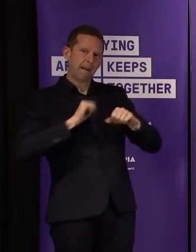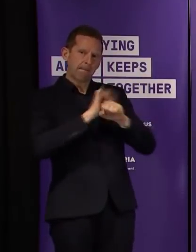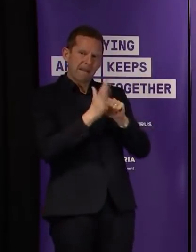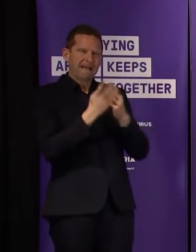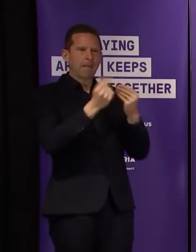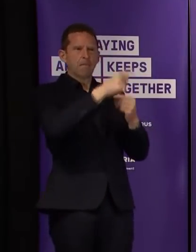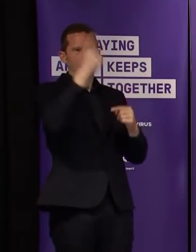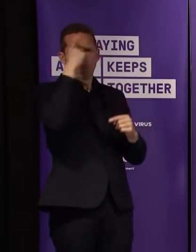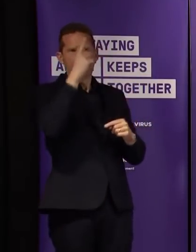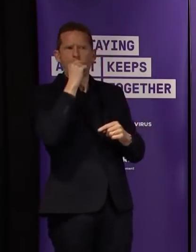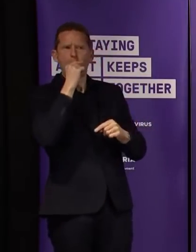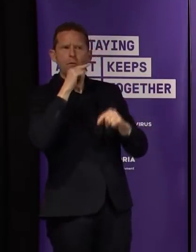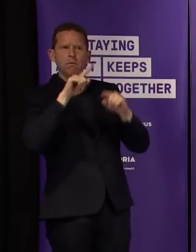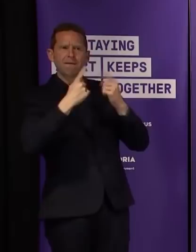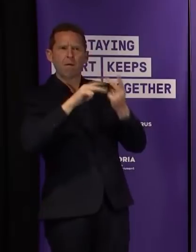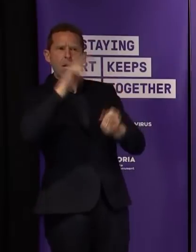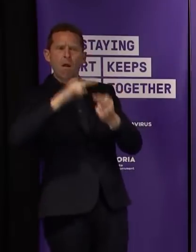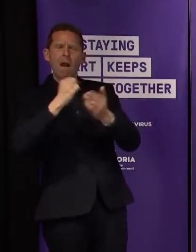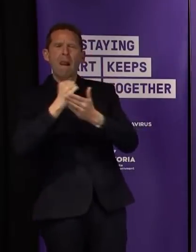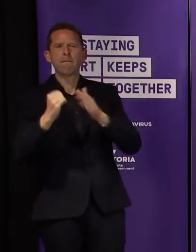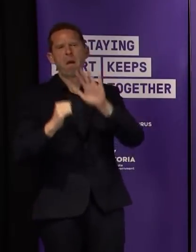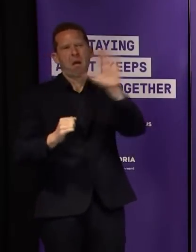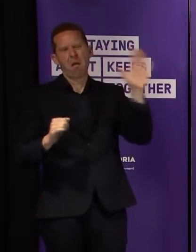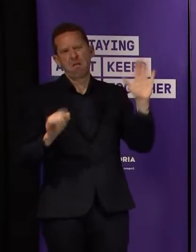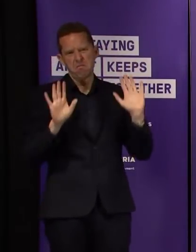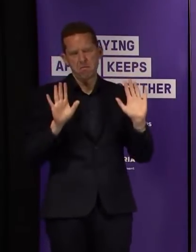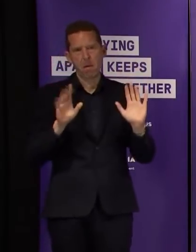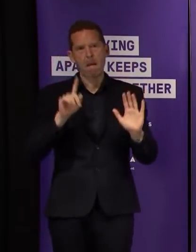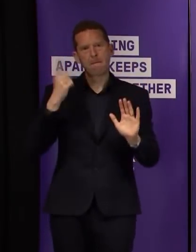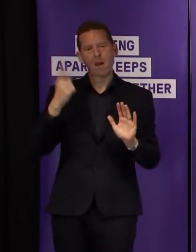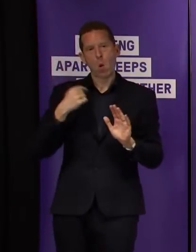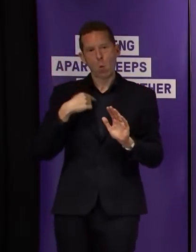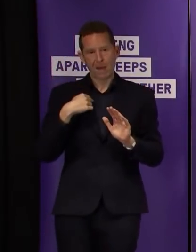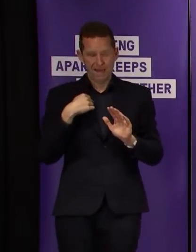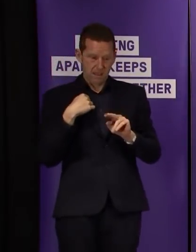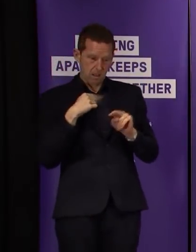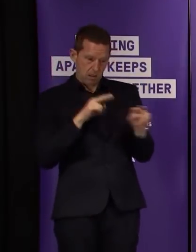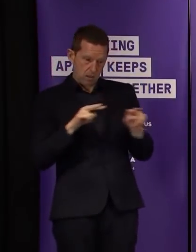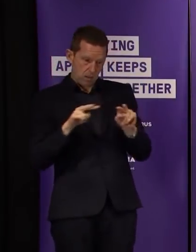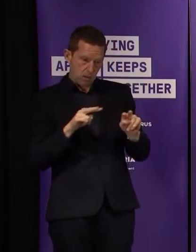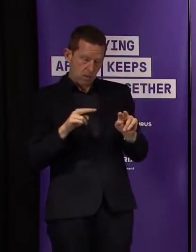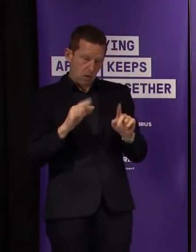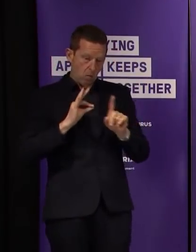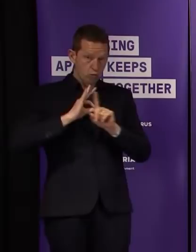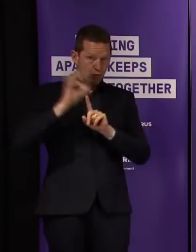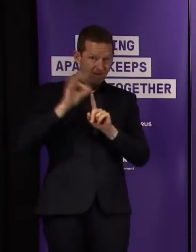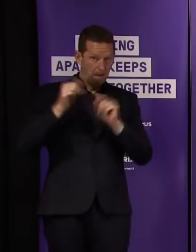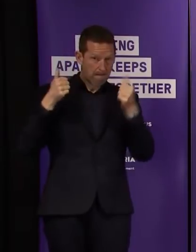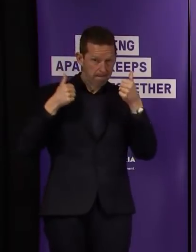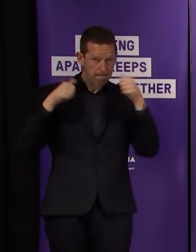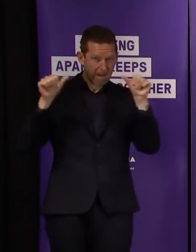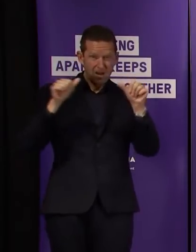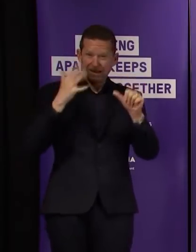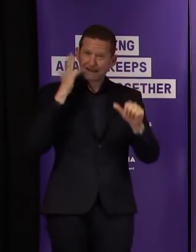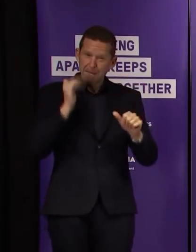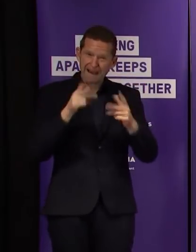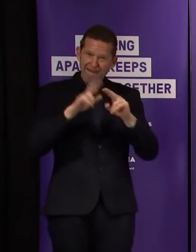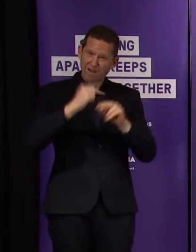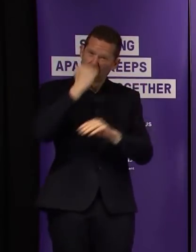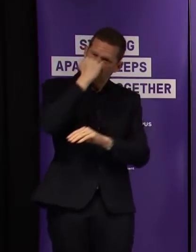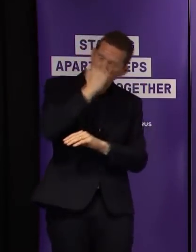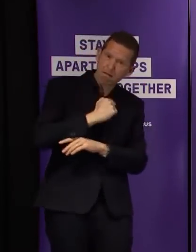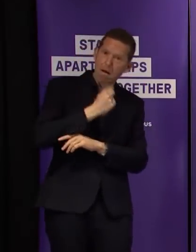If, whether in any of the inputs, if you're not assuming improvement, but you can deliver improvement, even very marginal improvements, well,